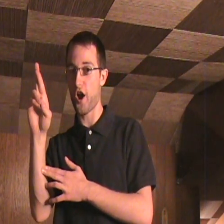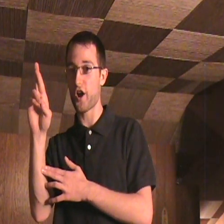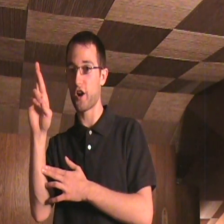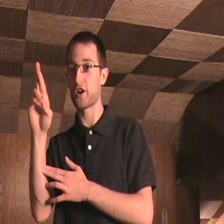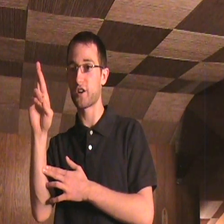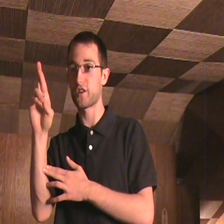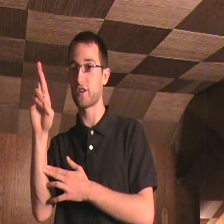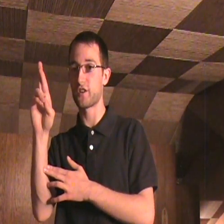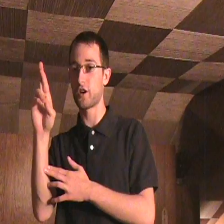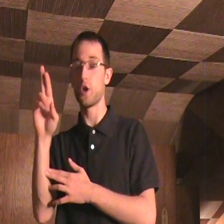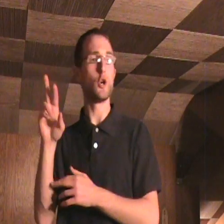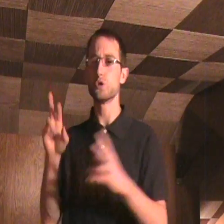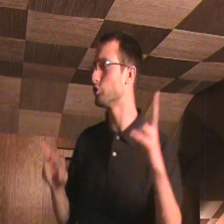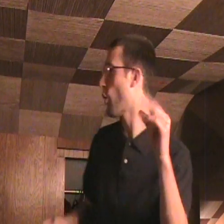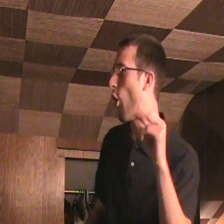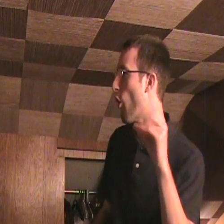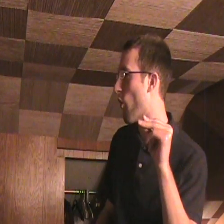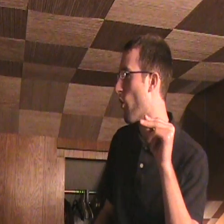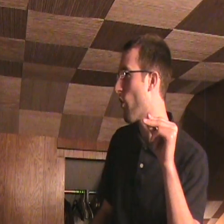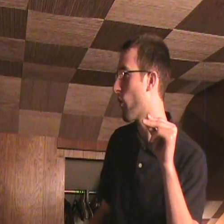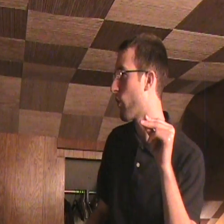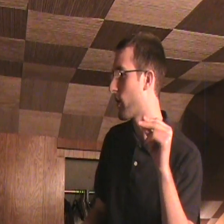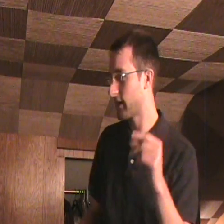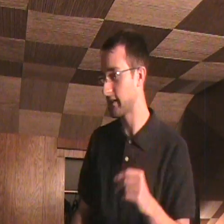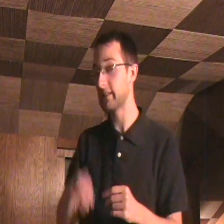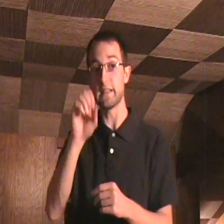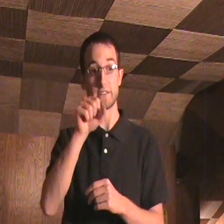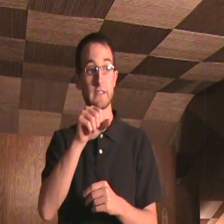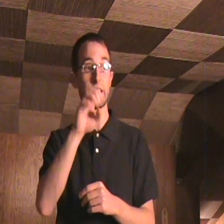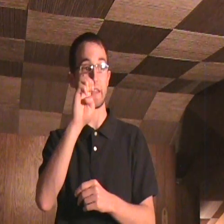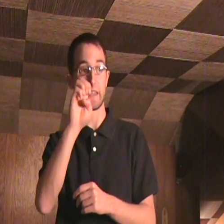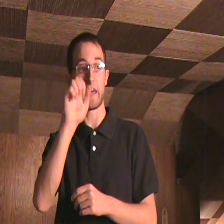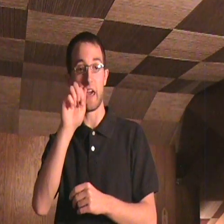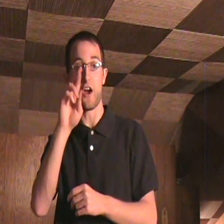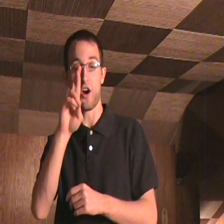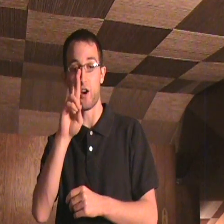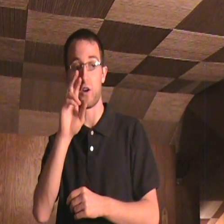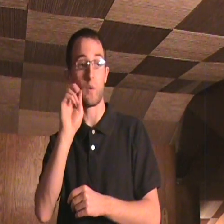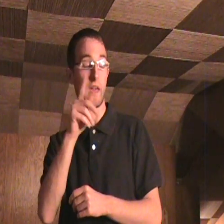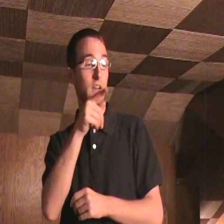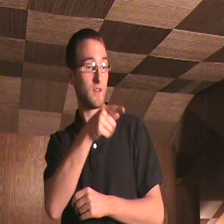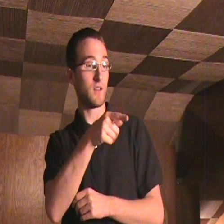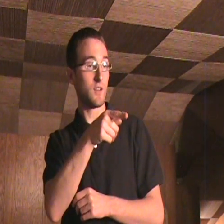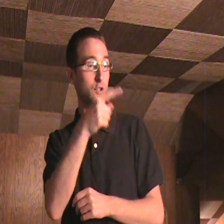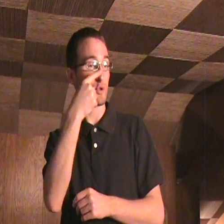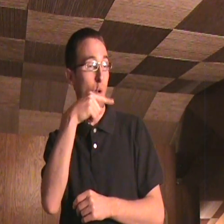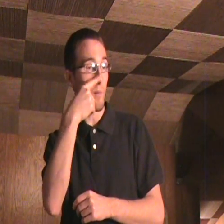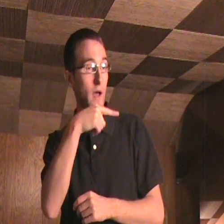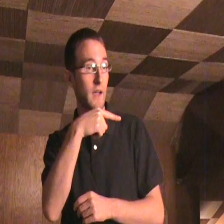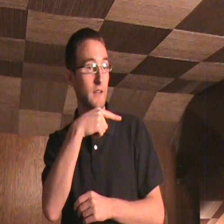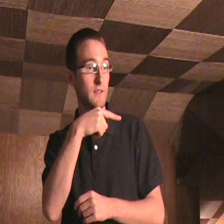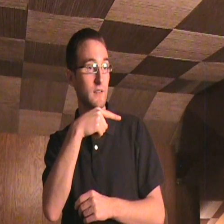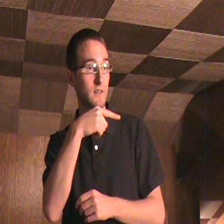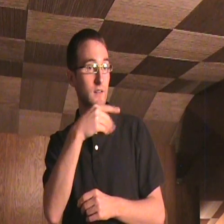A-R. No. R. Daniel, can you please put this in the pocket chart under naming words?